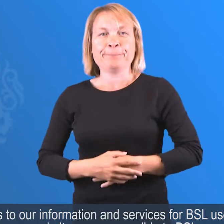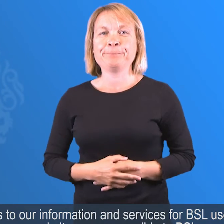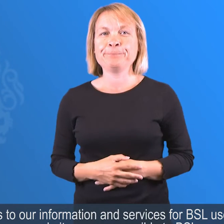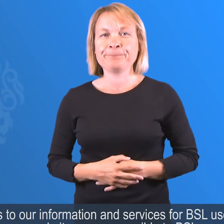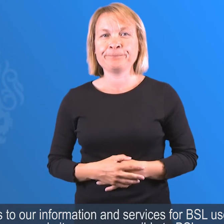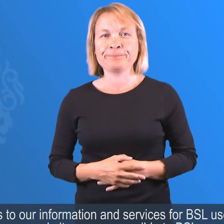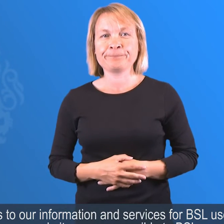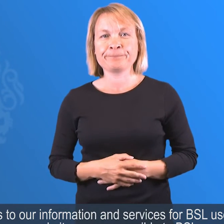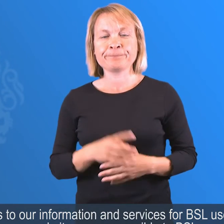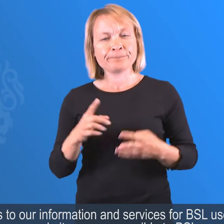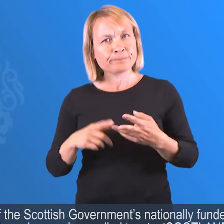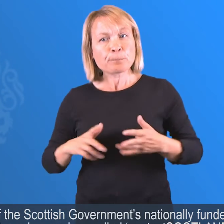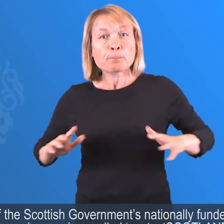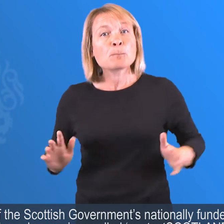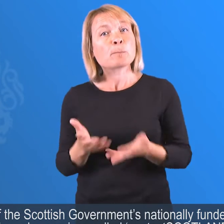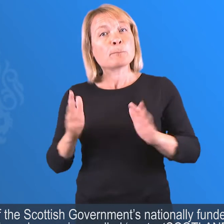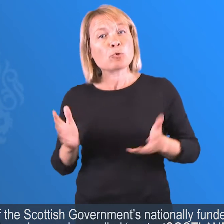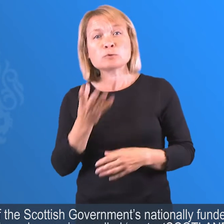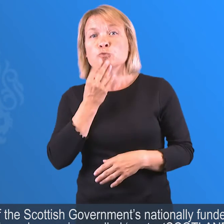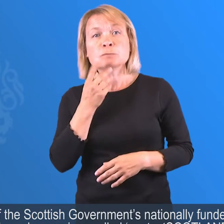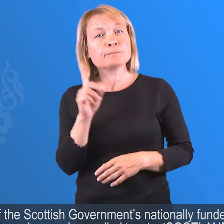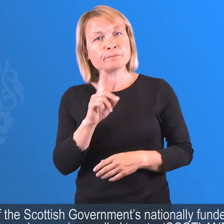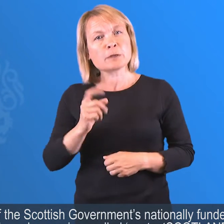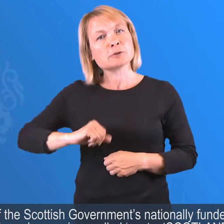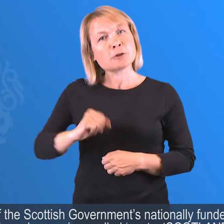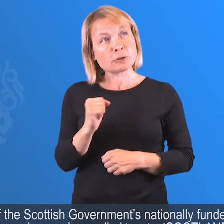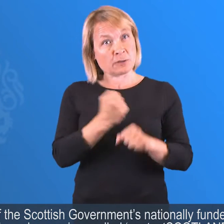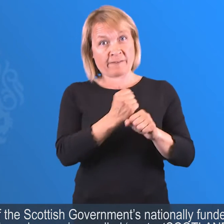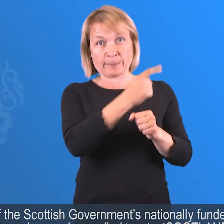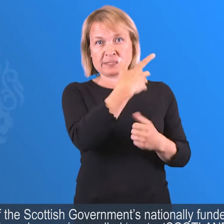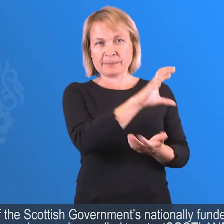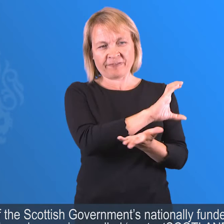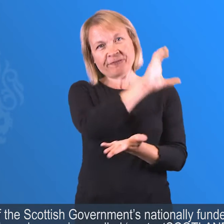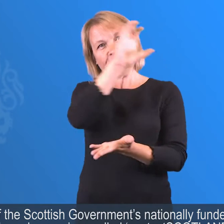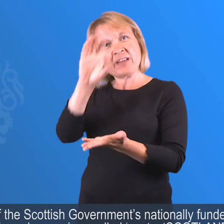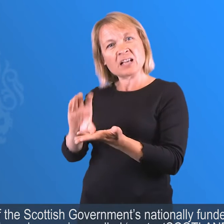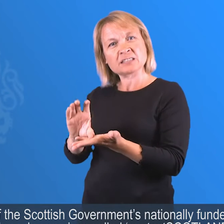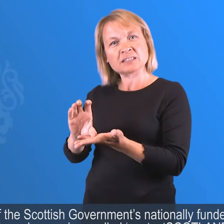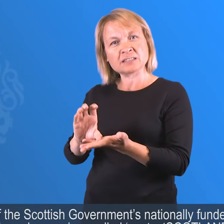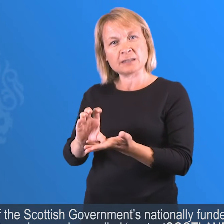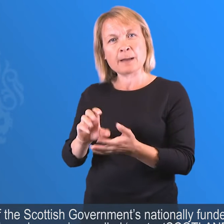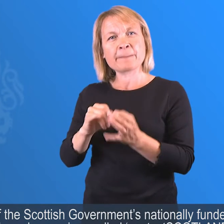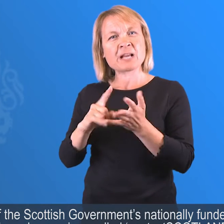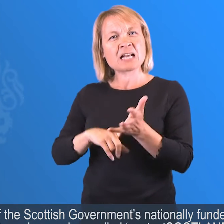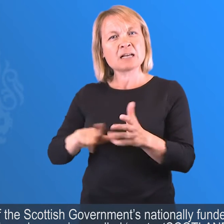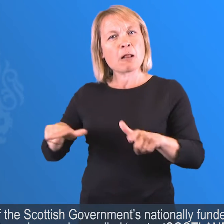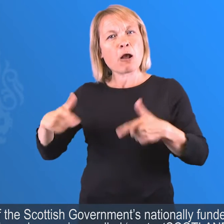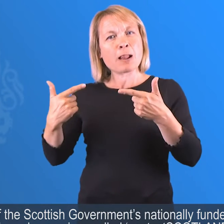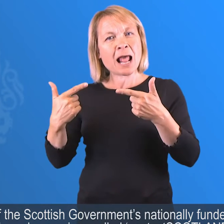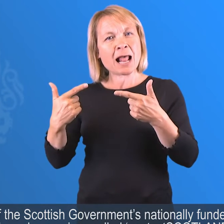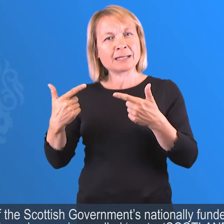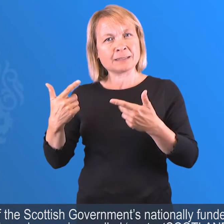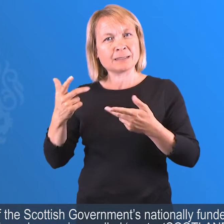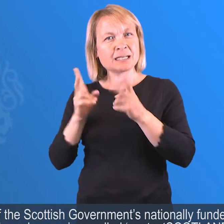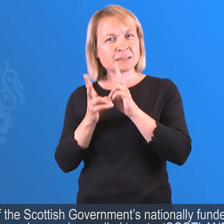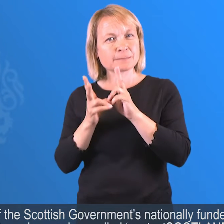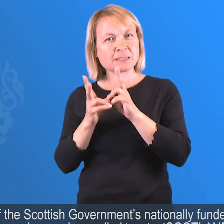BSL users. Promote the use of the Scottish Government's nationally funded BSL online interpreting video